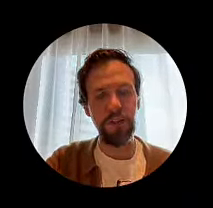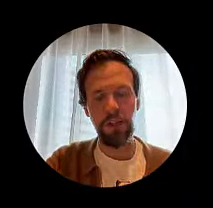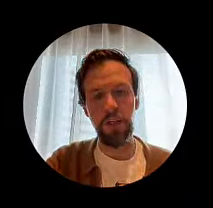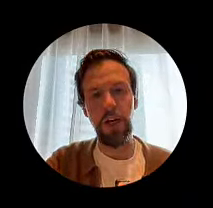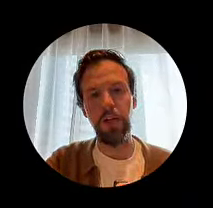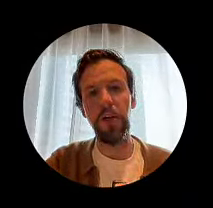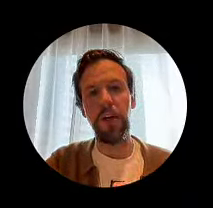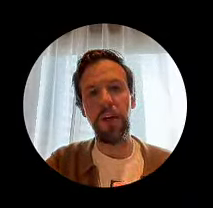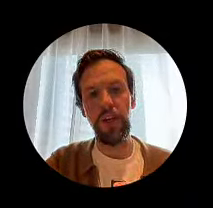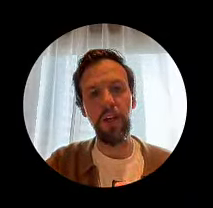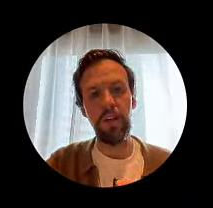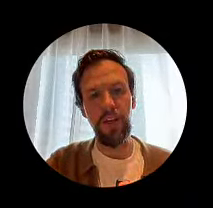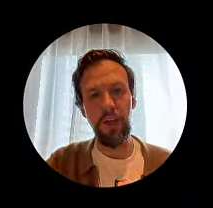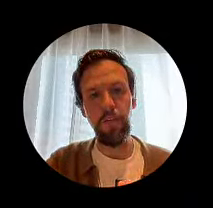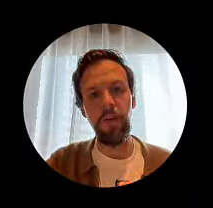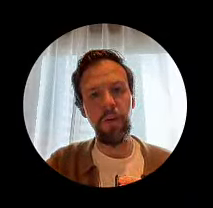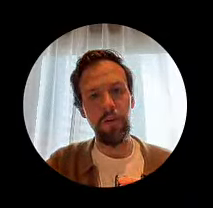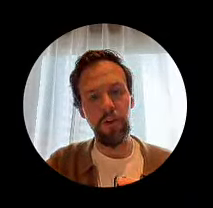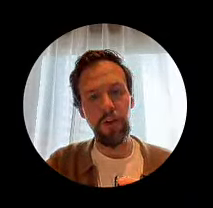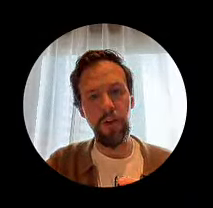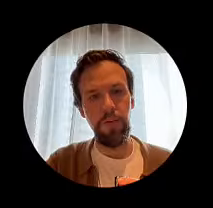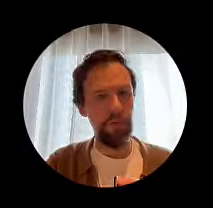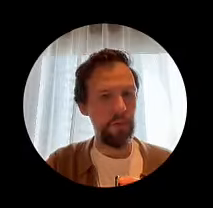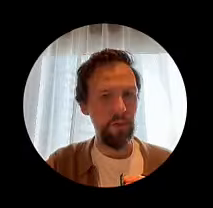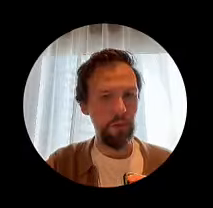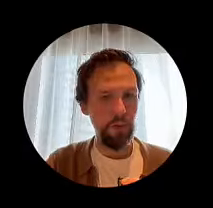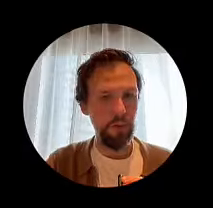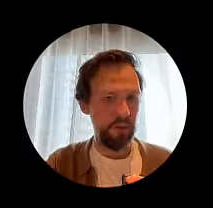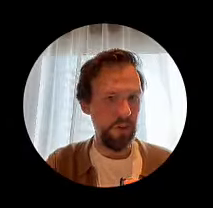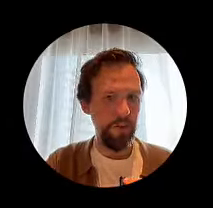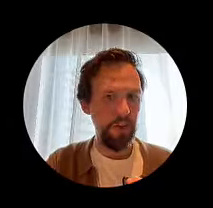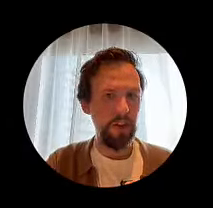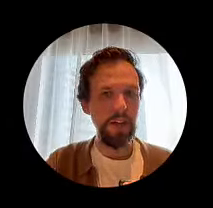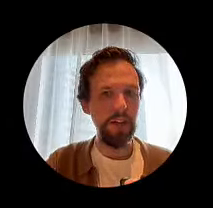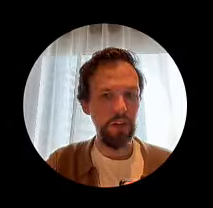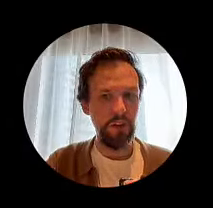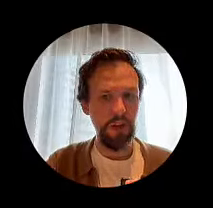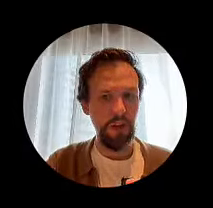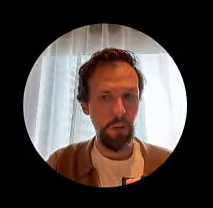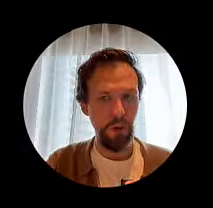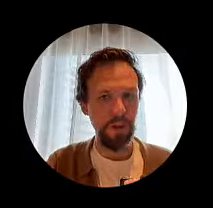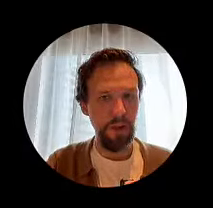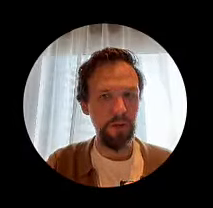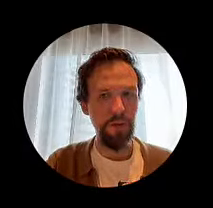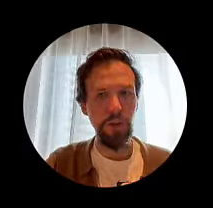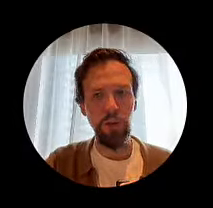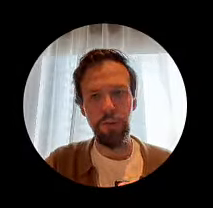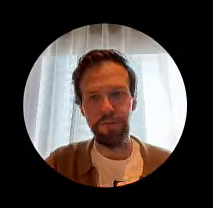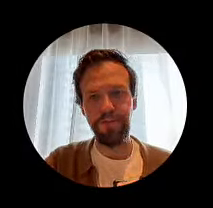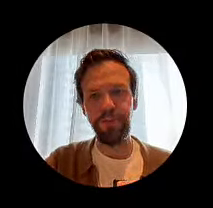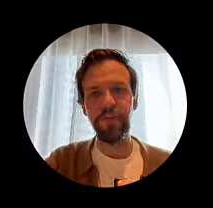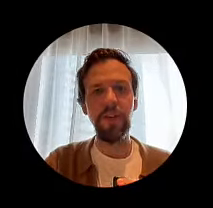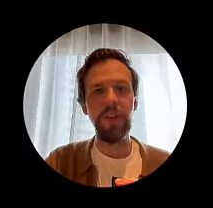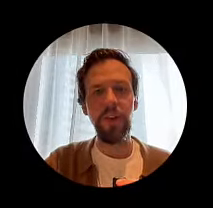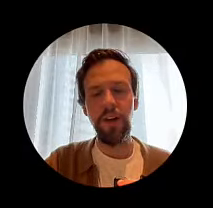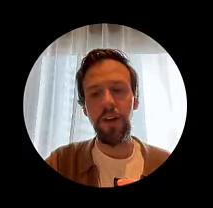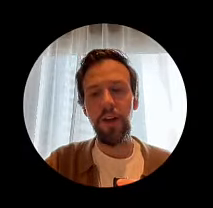exchange every single color in the game to something that works better for you.